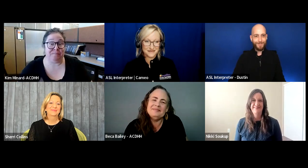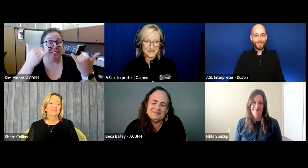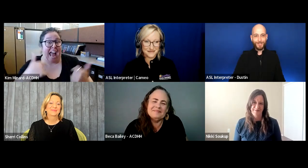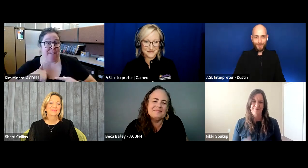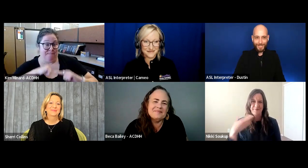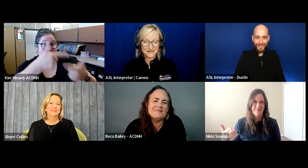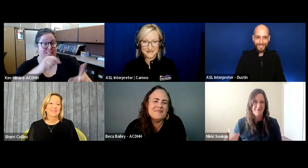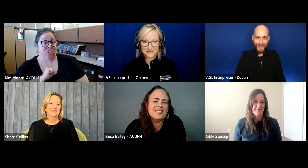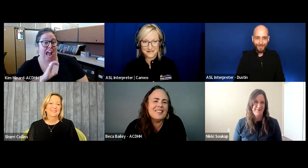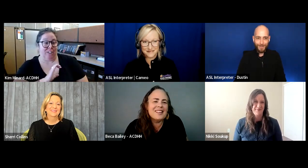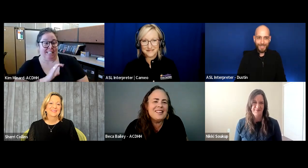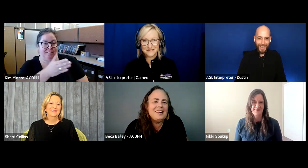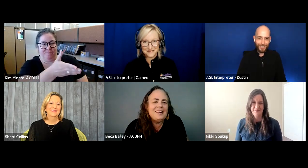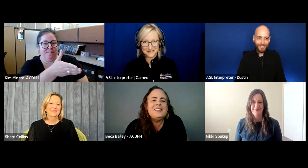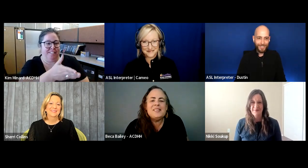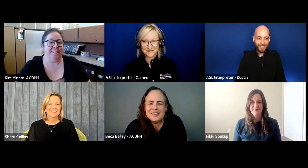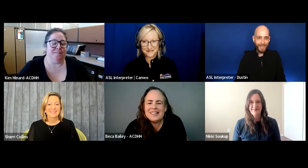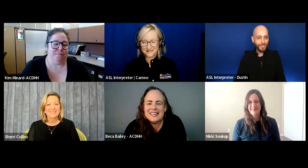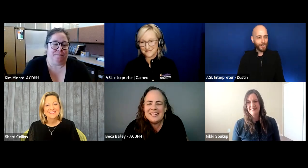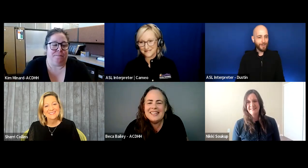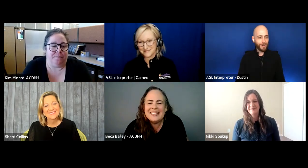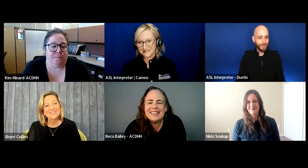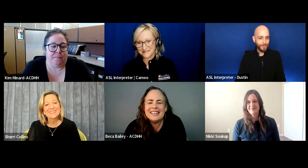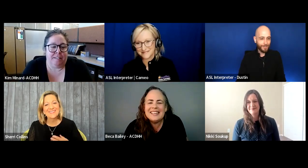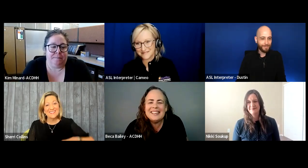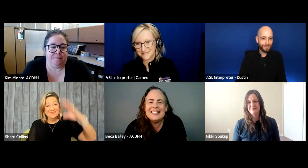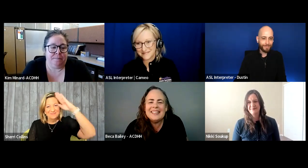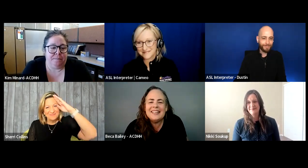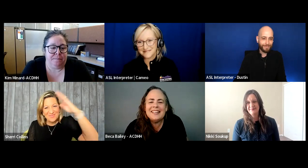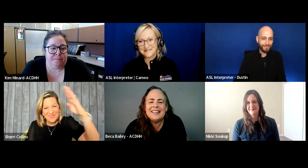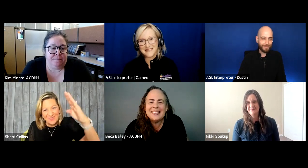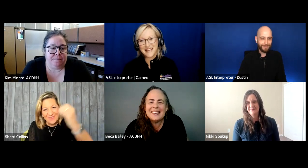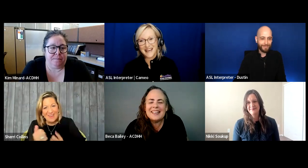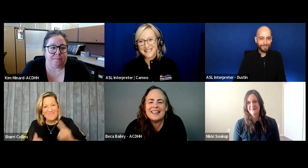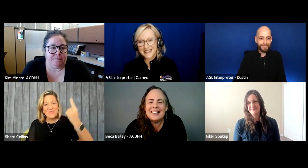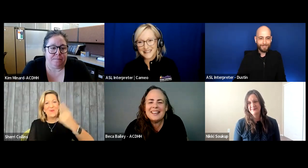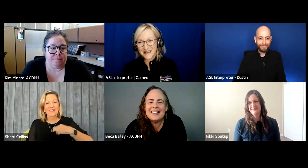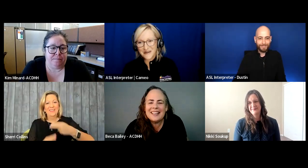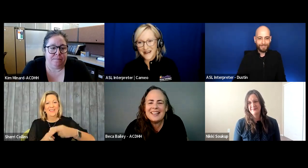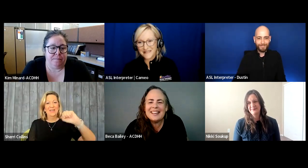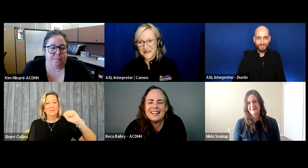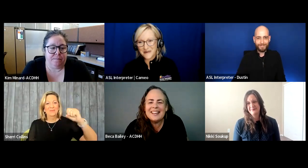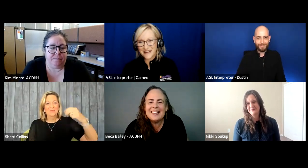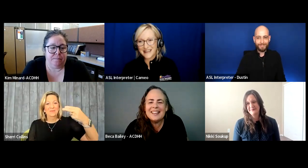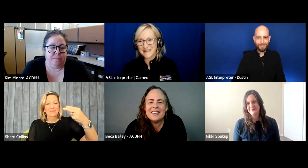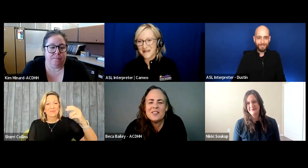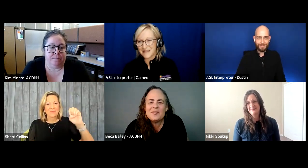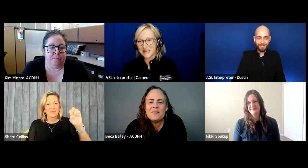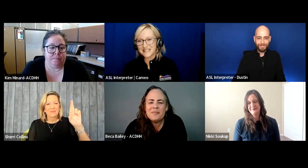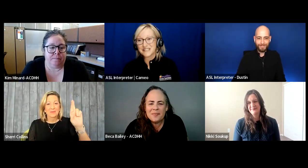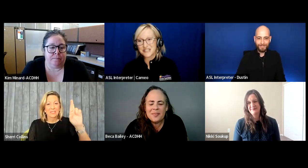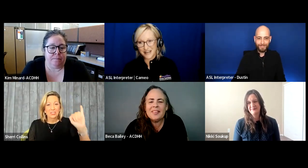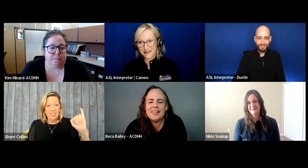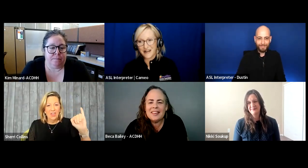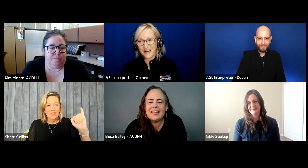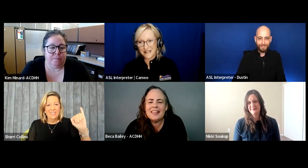Thank you, Nikki. We're so excited to have you at the agency. And Sherry Collins. Yes, hello, everyone. My name